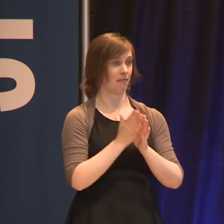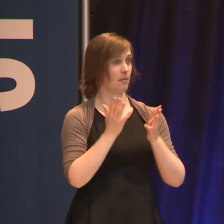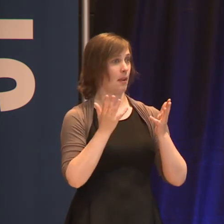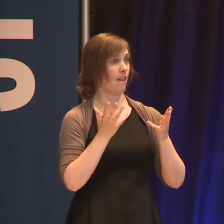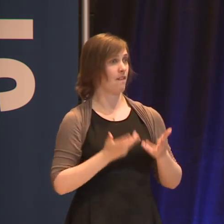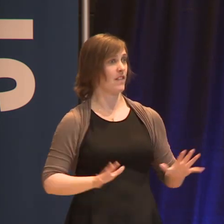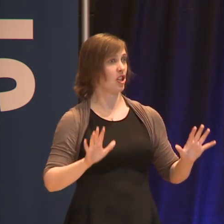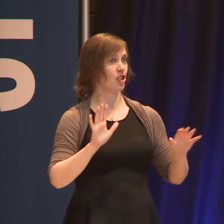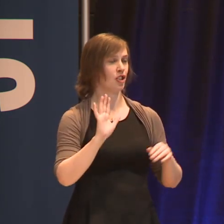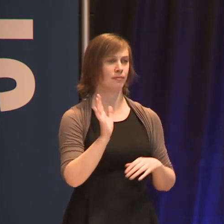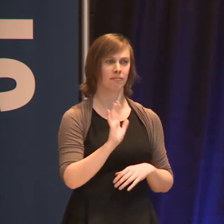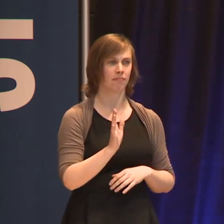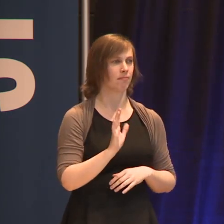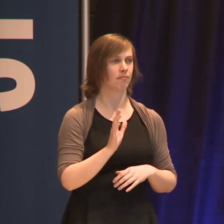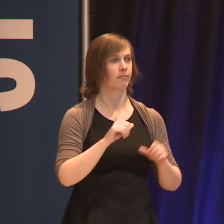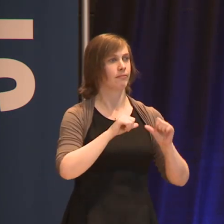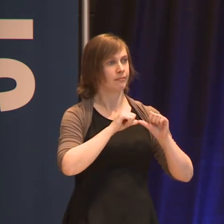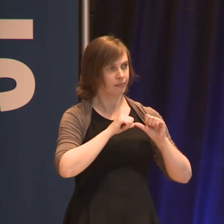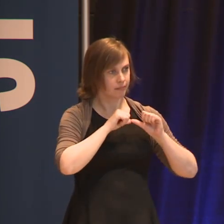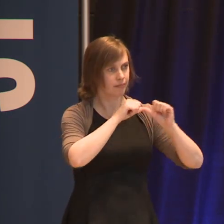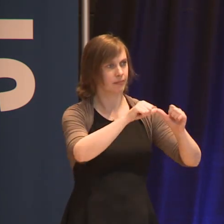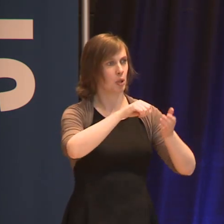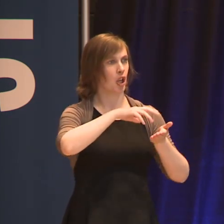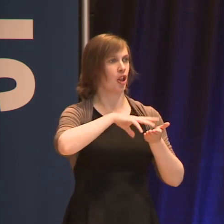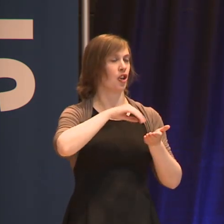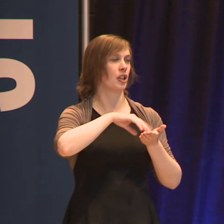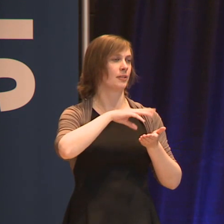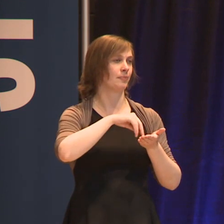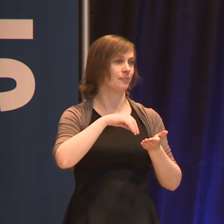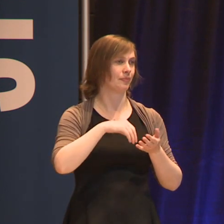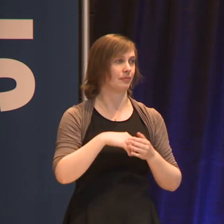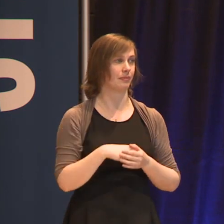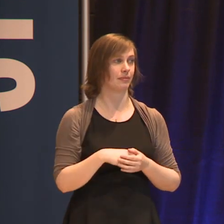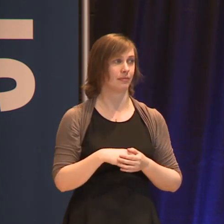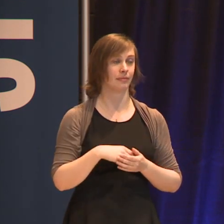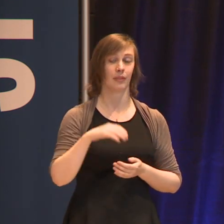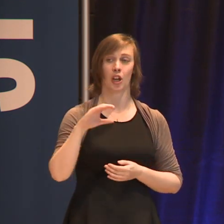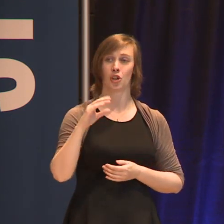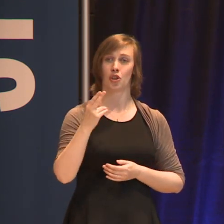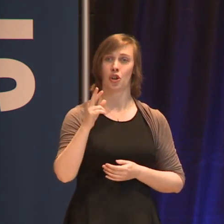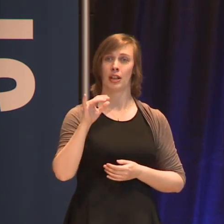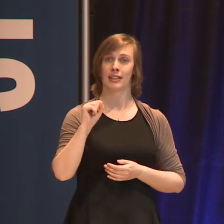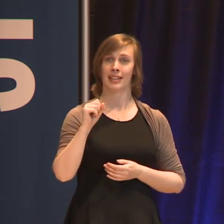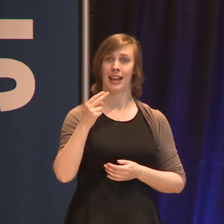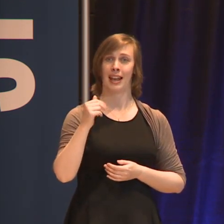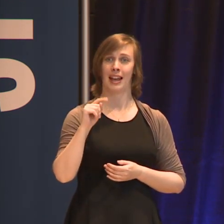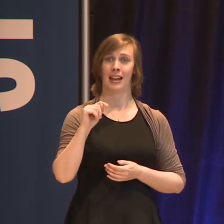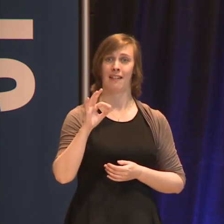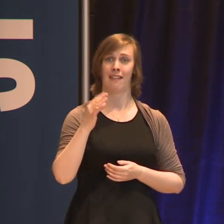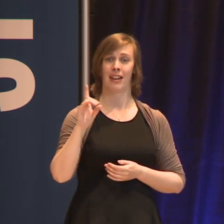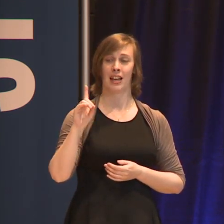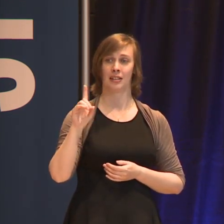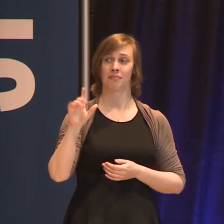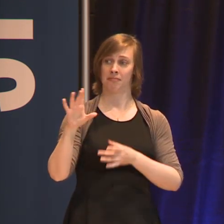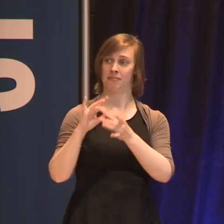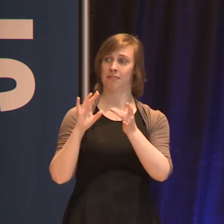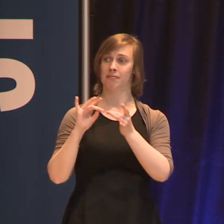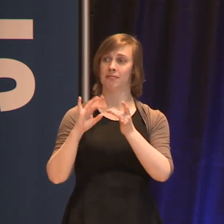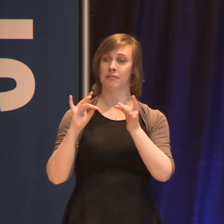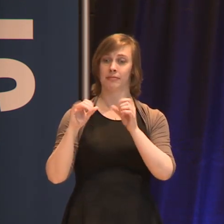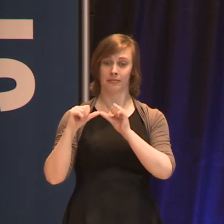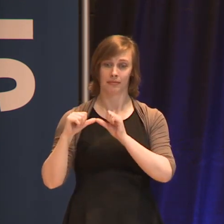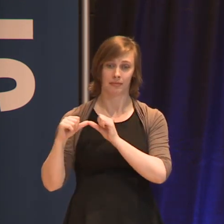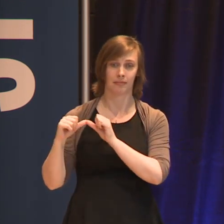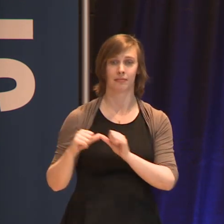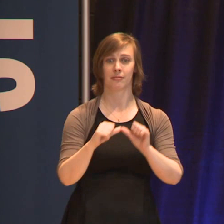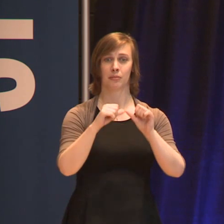you undertake during your life. Because as Chris Hatfield said, lifelong learning is one of the most